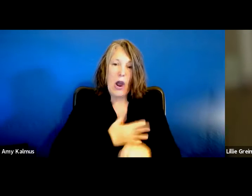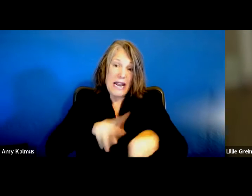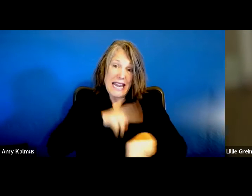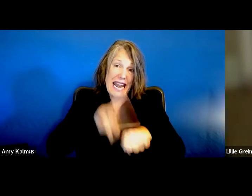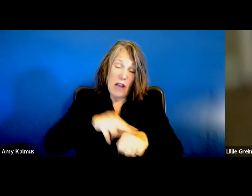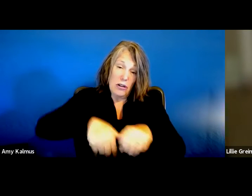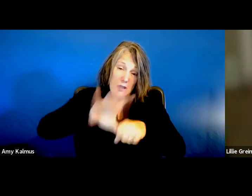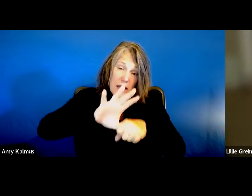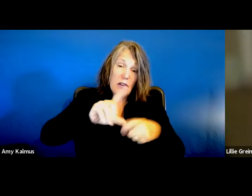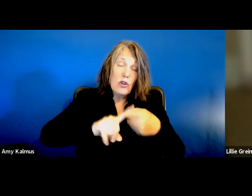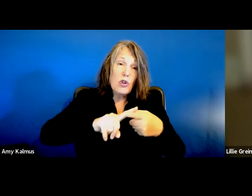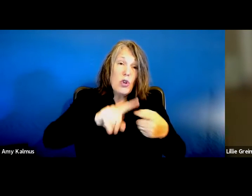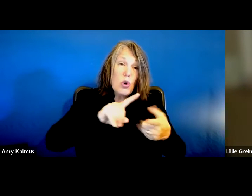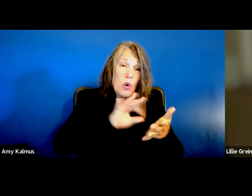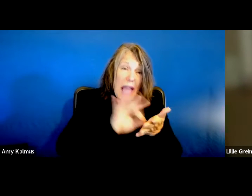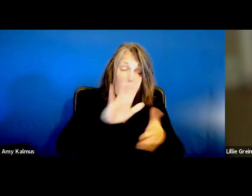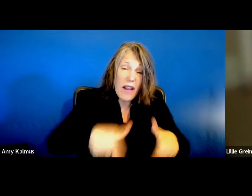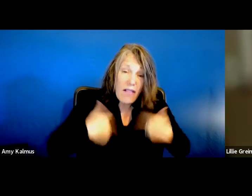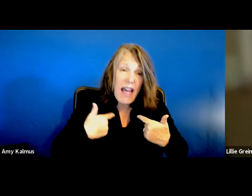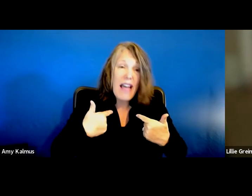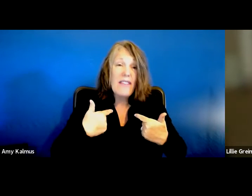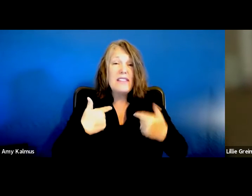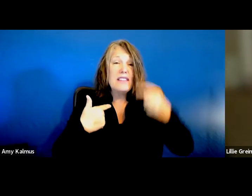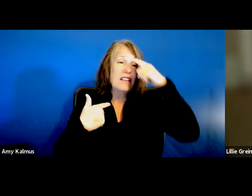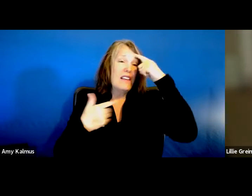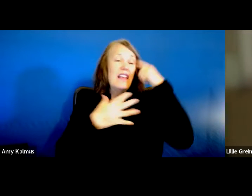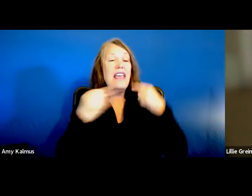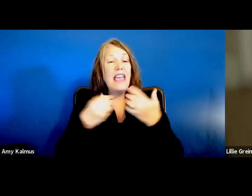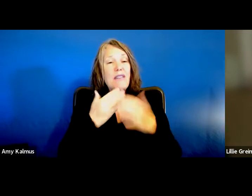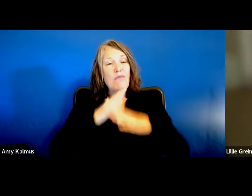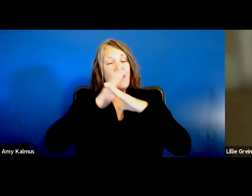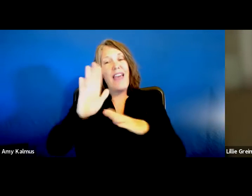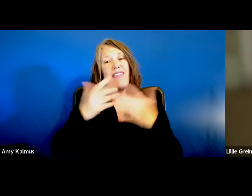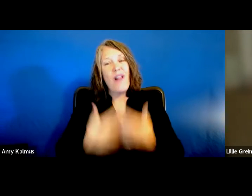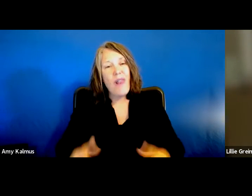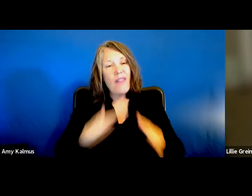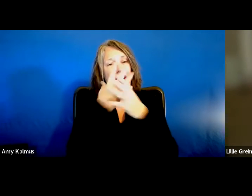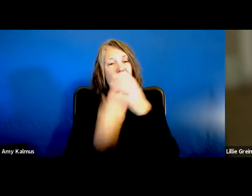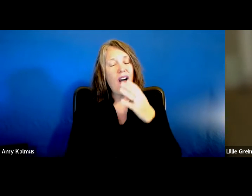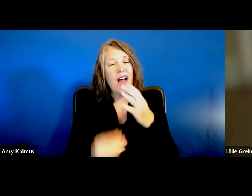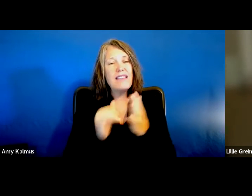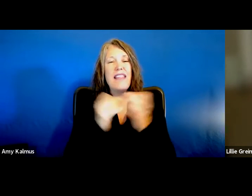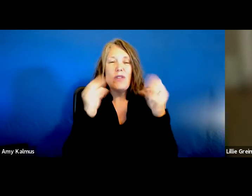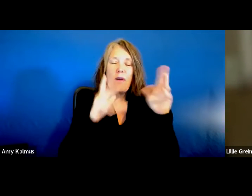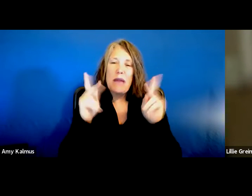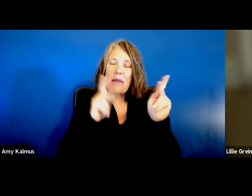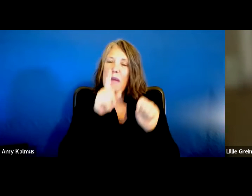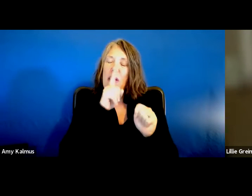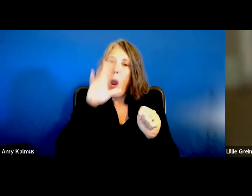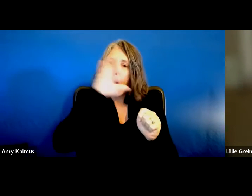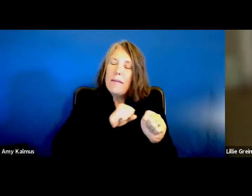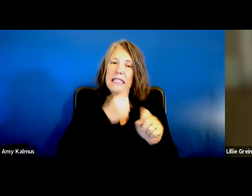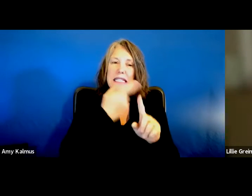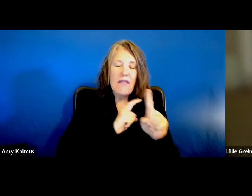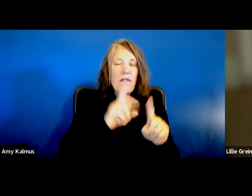those lives and prevent their loss exposes a long-standing issue that disabled people are missing from data design,